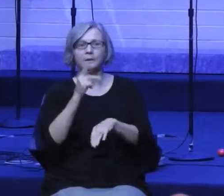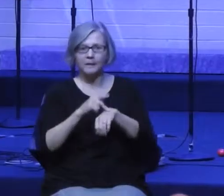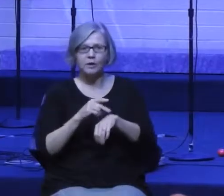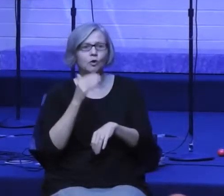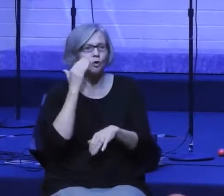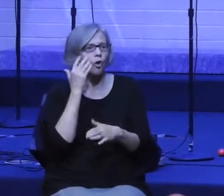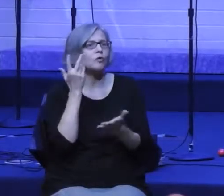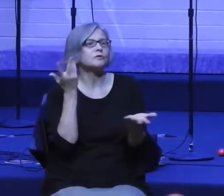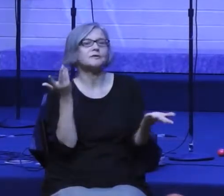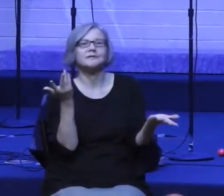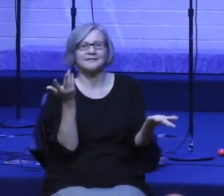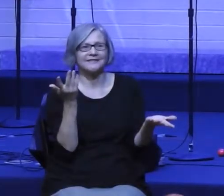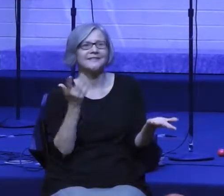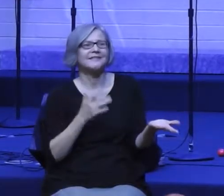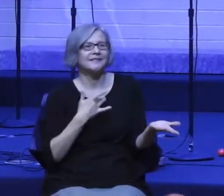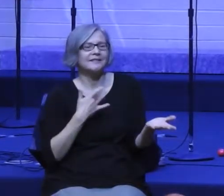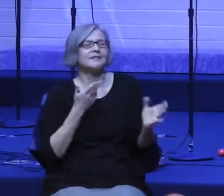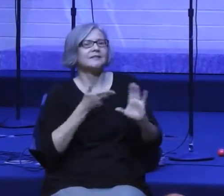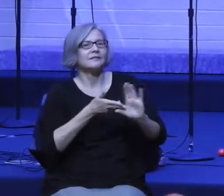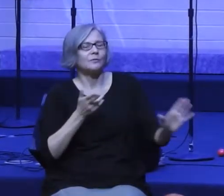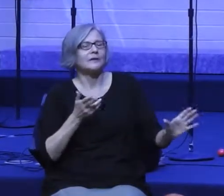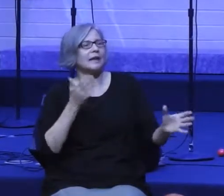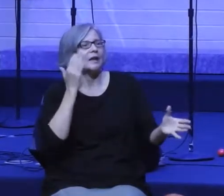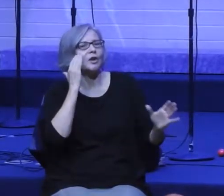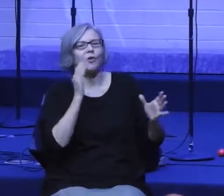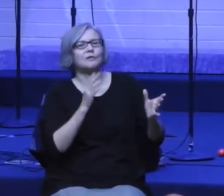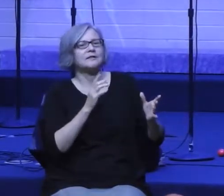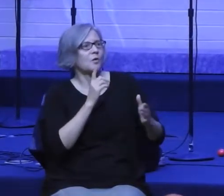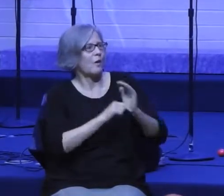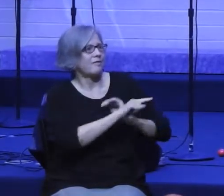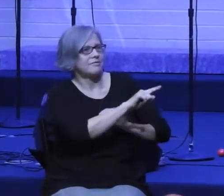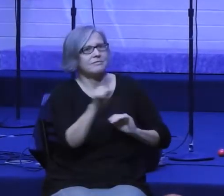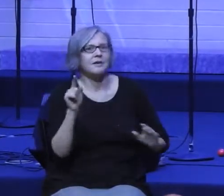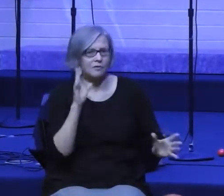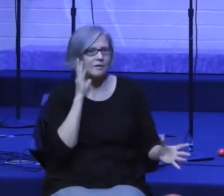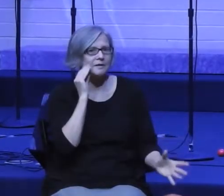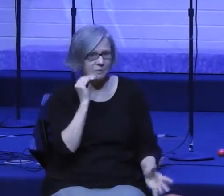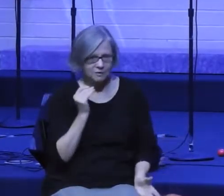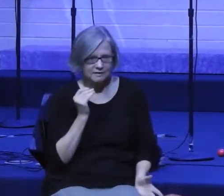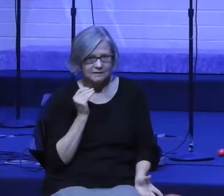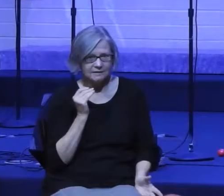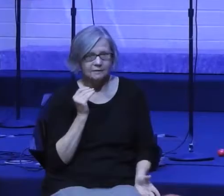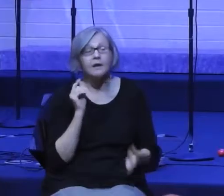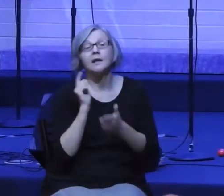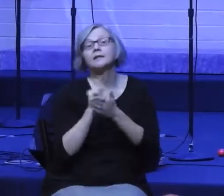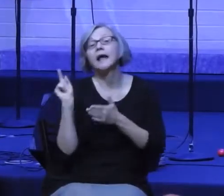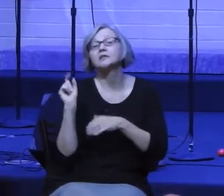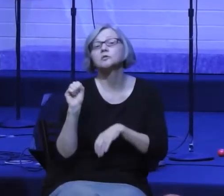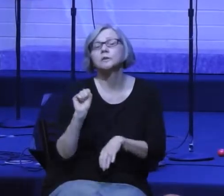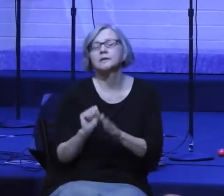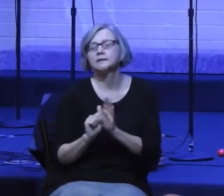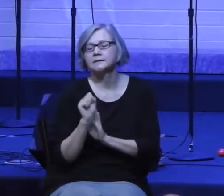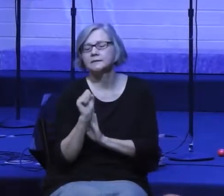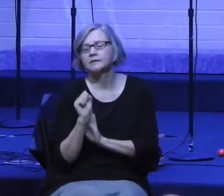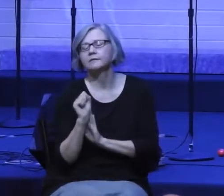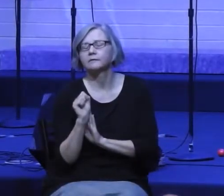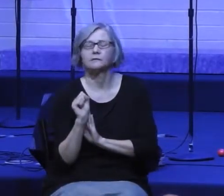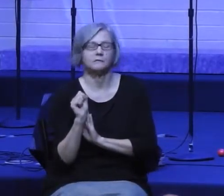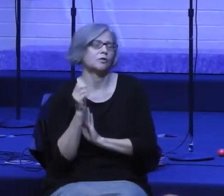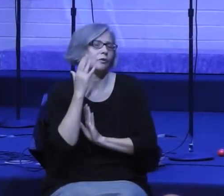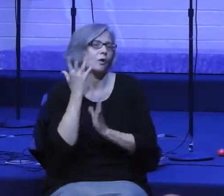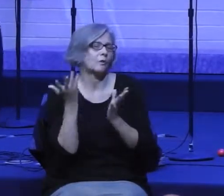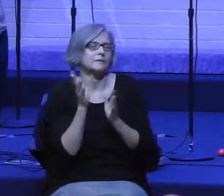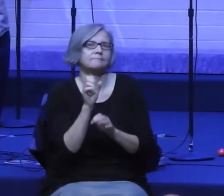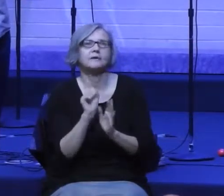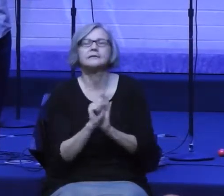Jesus, and I'm writing to you so that you won't turn your back on him like I did. Peter knows what it is to